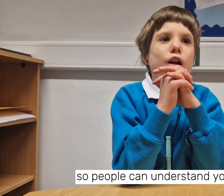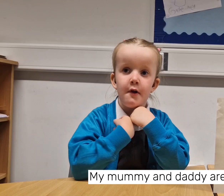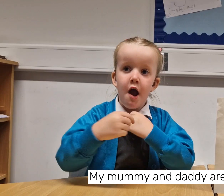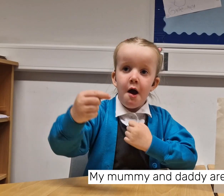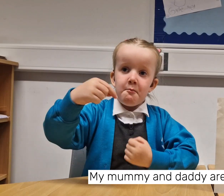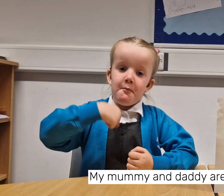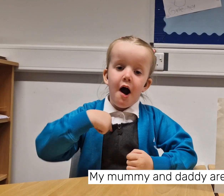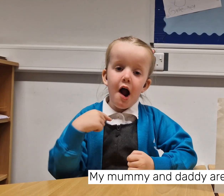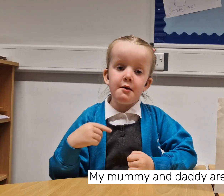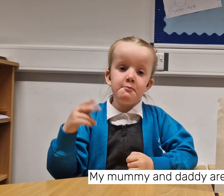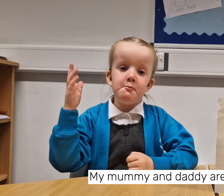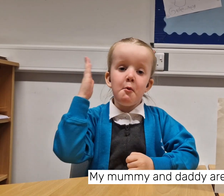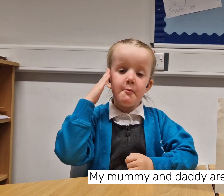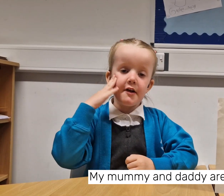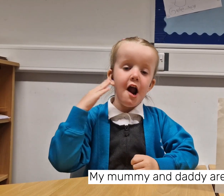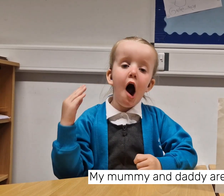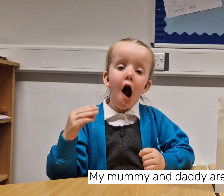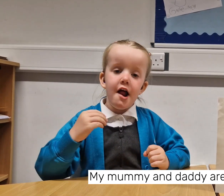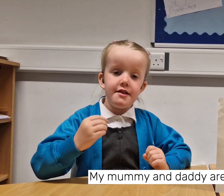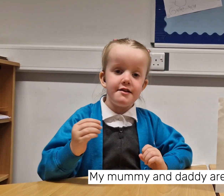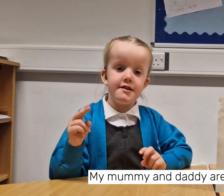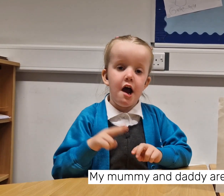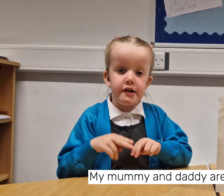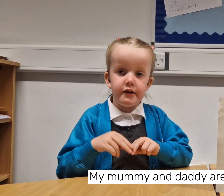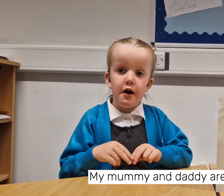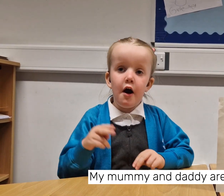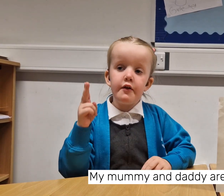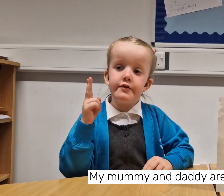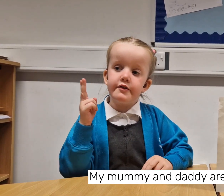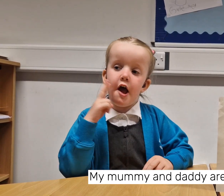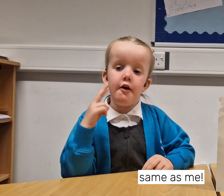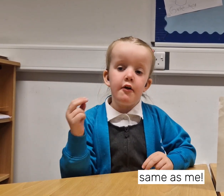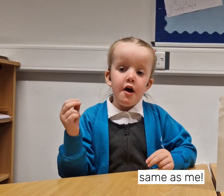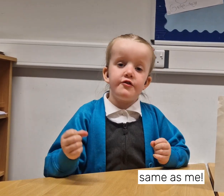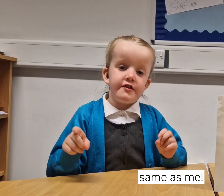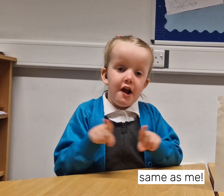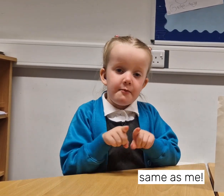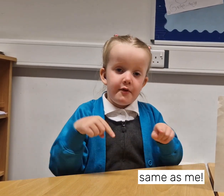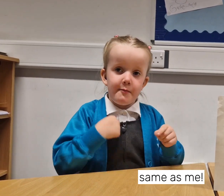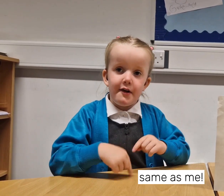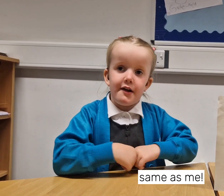My mum and daddy are there, same with me.